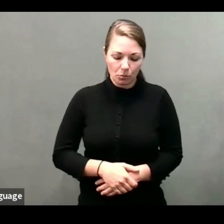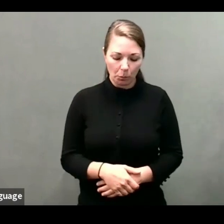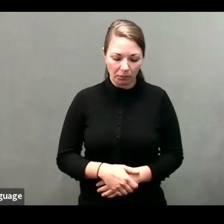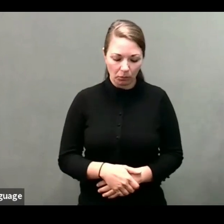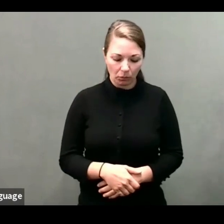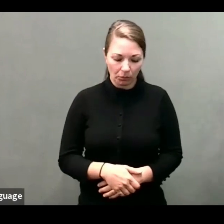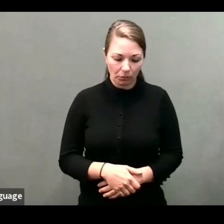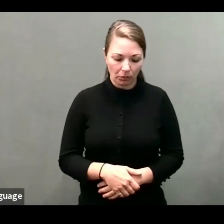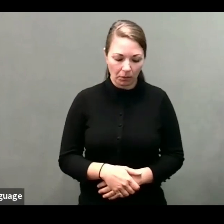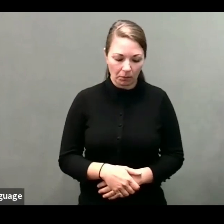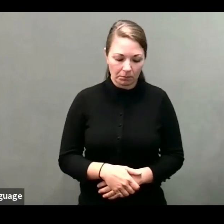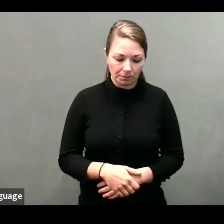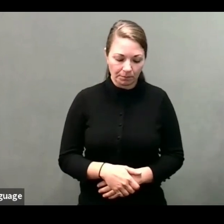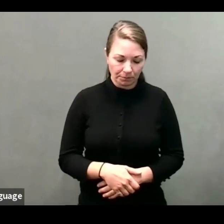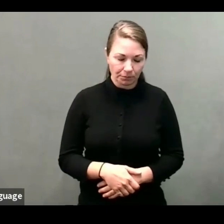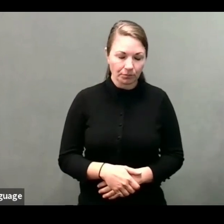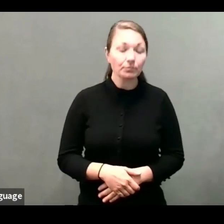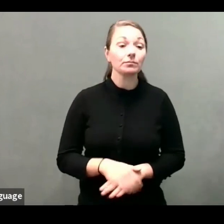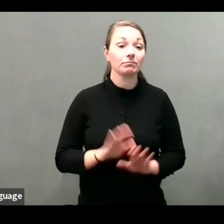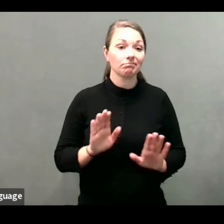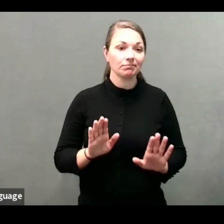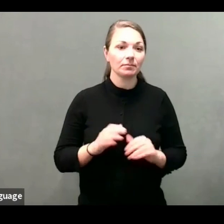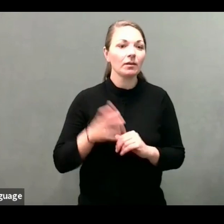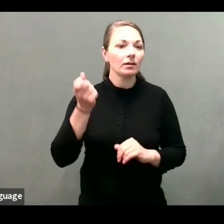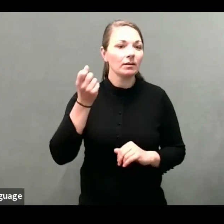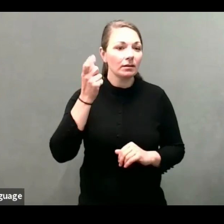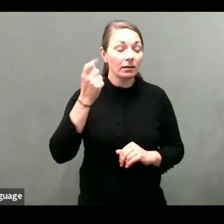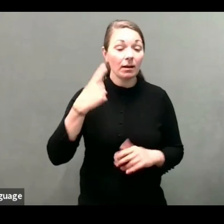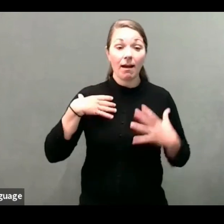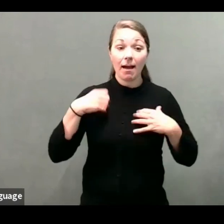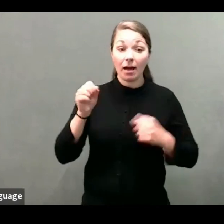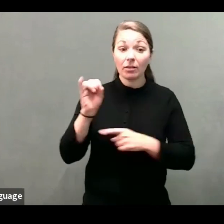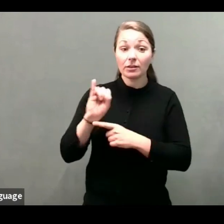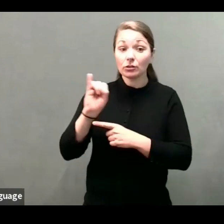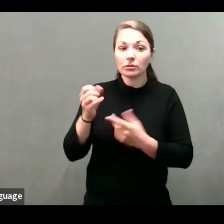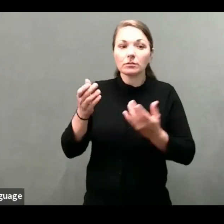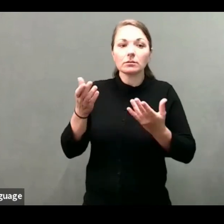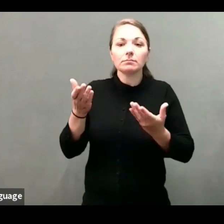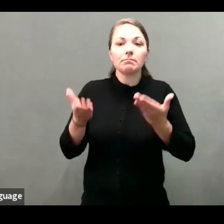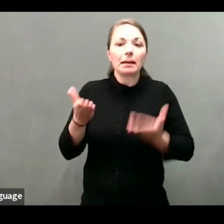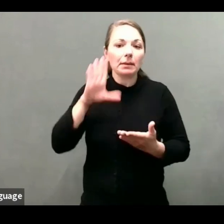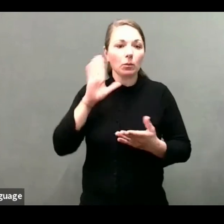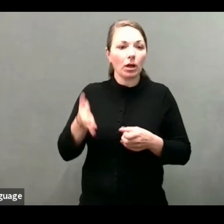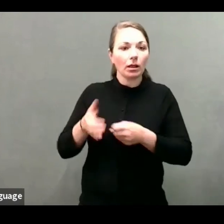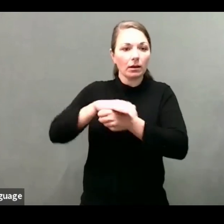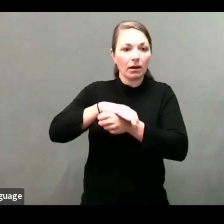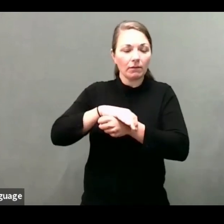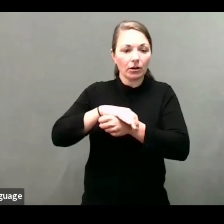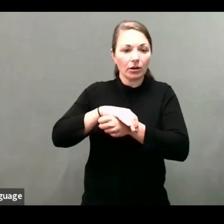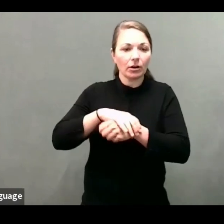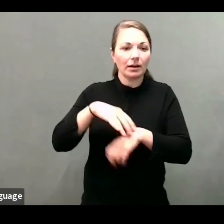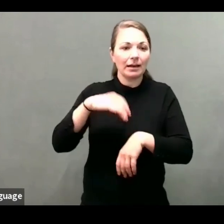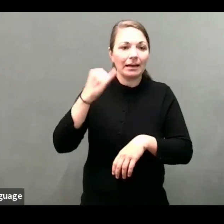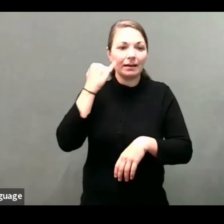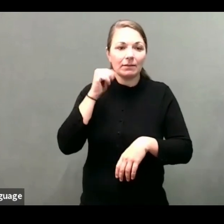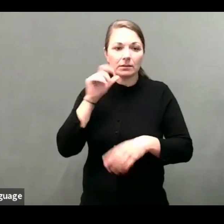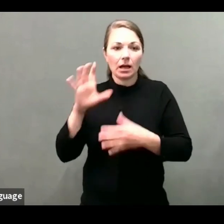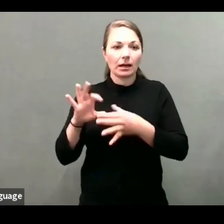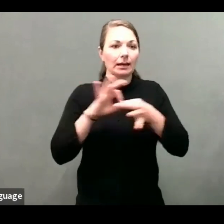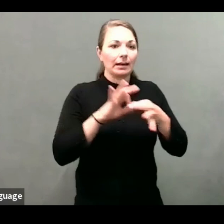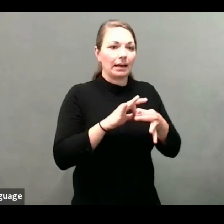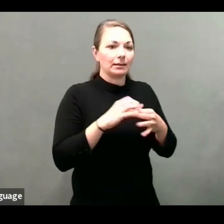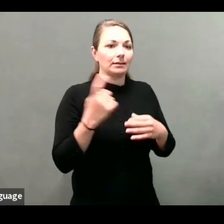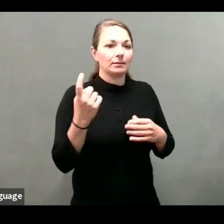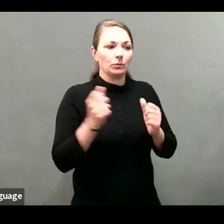But just know that health insurance may cover some of these costs, even if it doesn't fall under, one of the things that we've